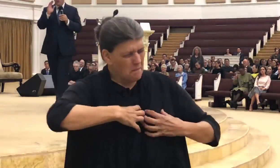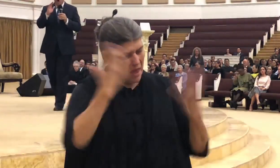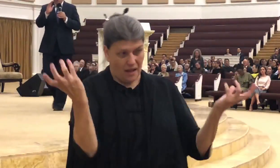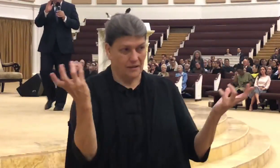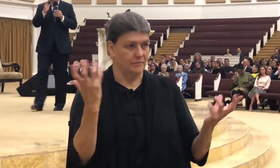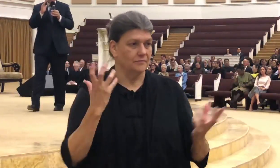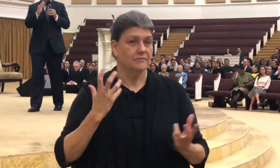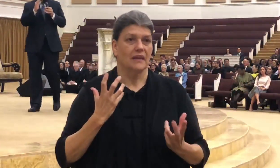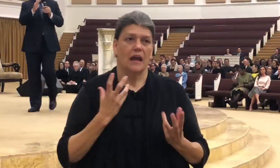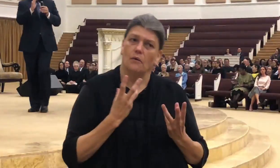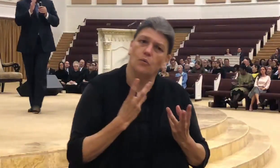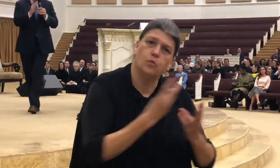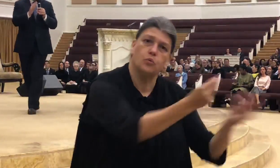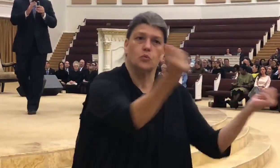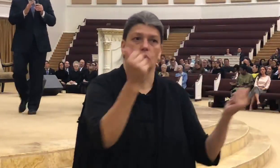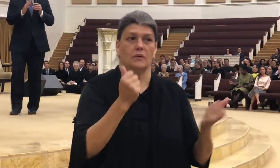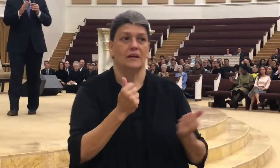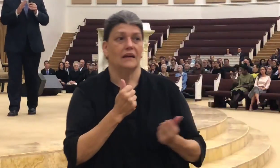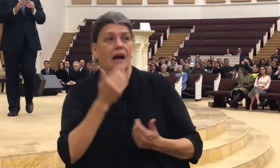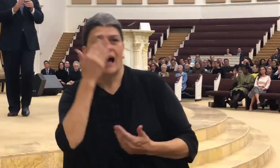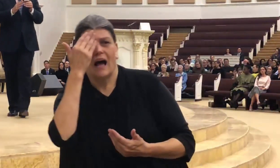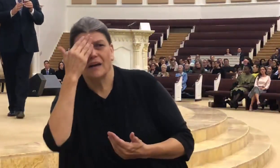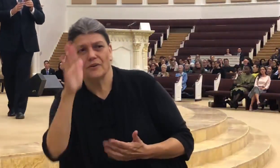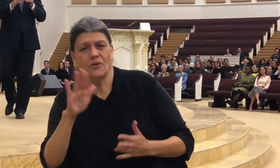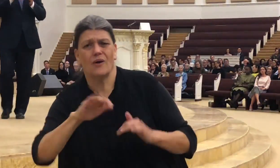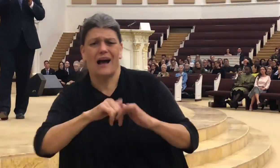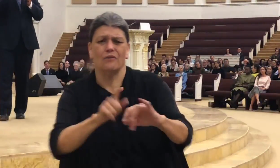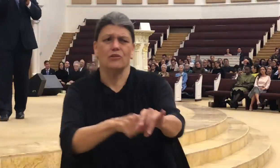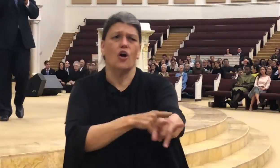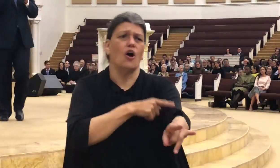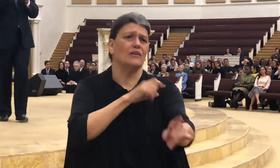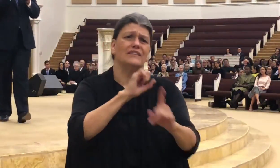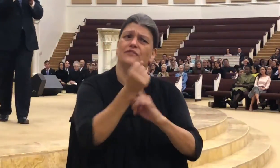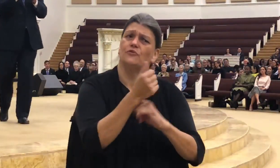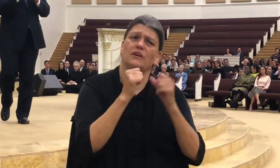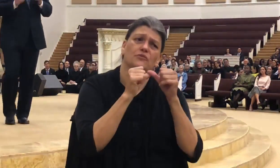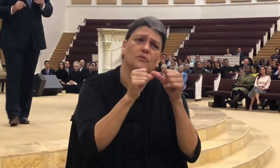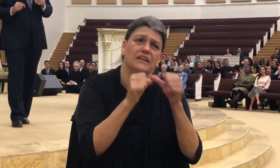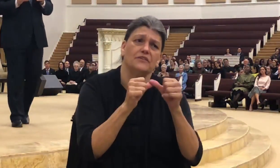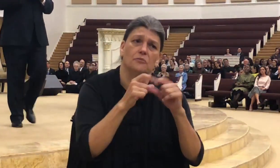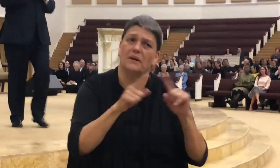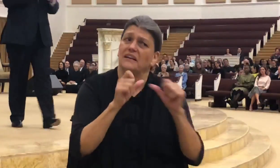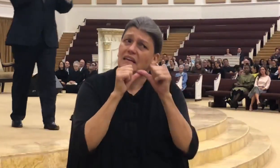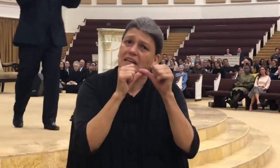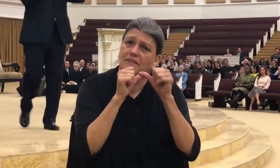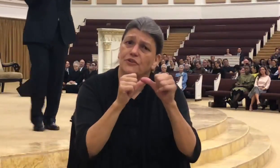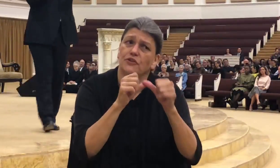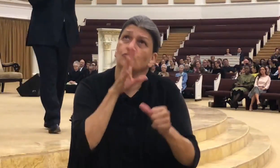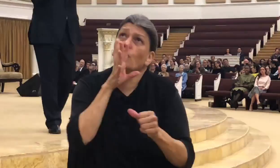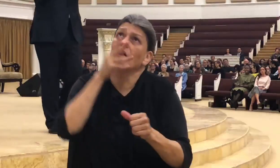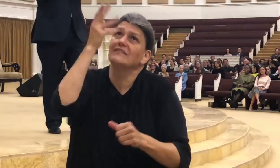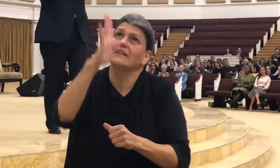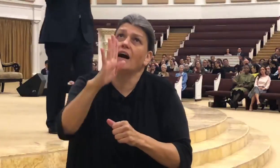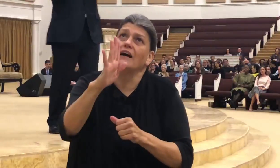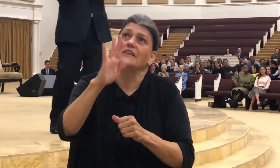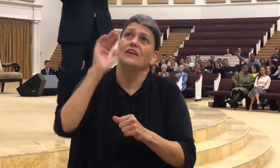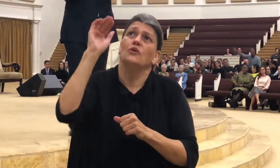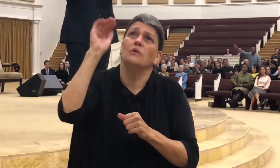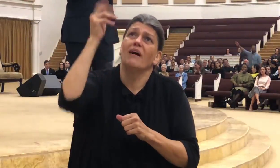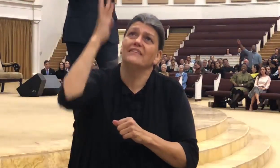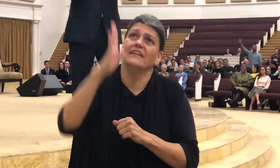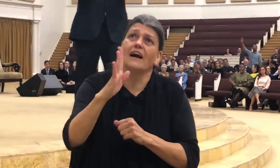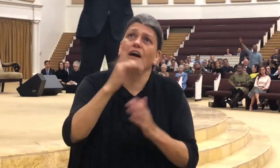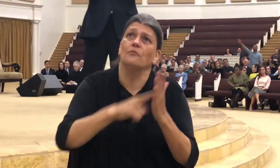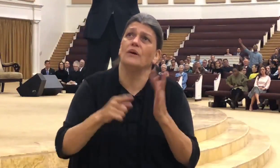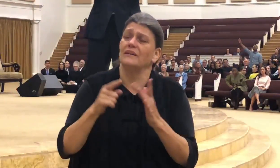I don't know how long you got to go through what you're going through, but you just keep talking to God. You keep reminding God about what you've